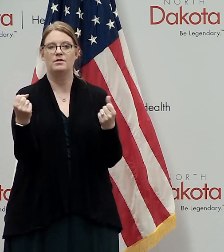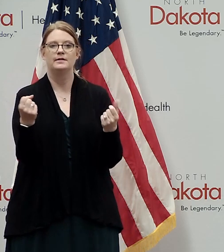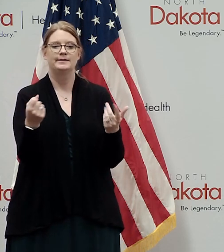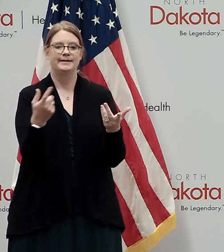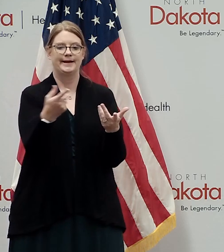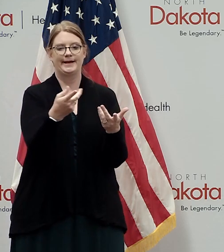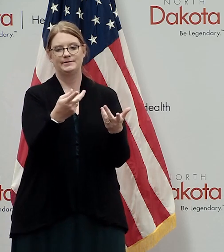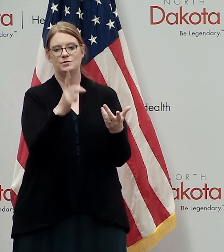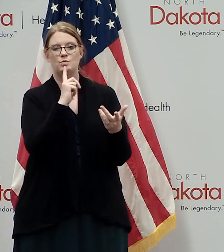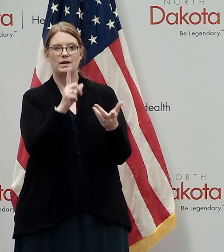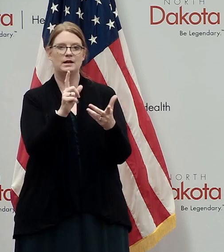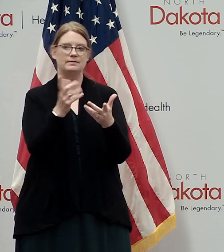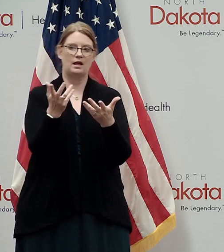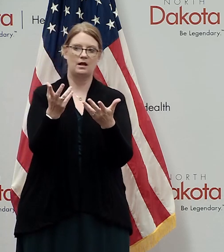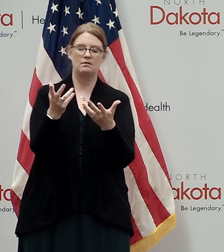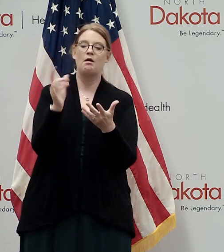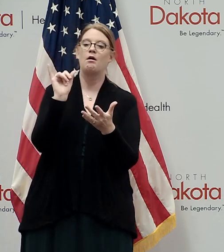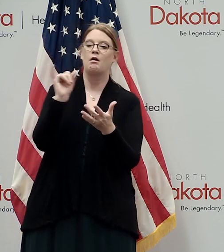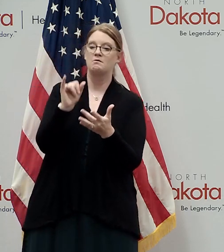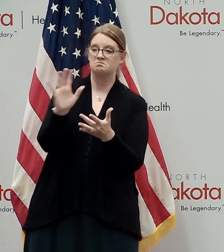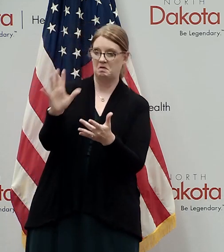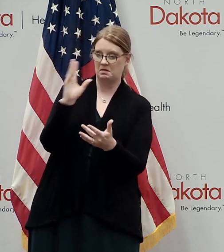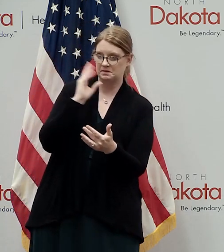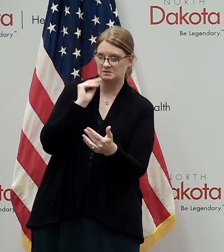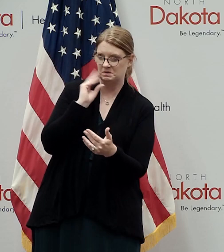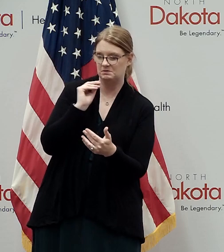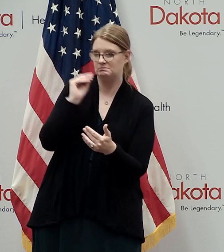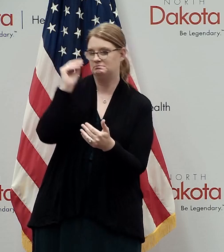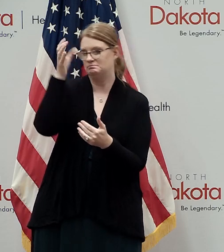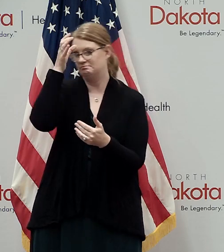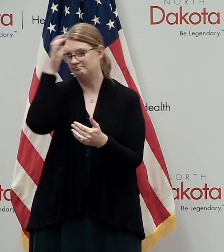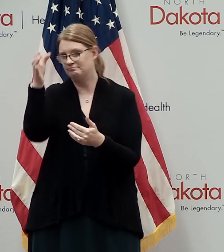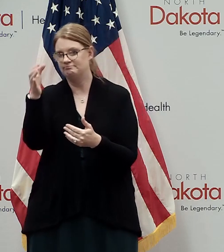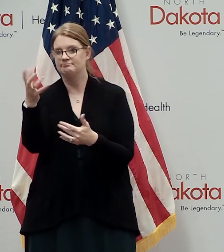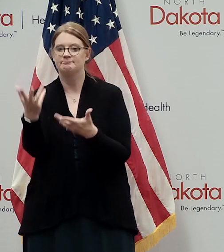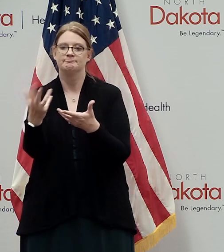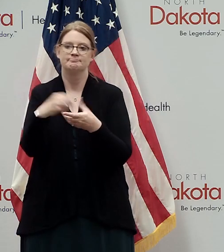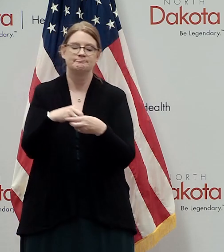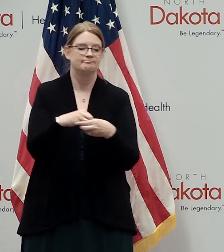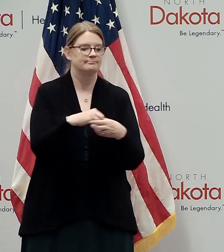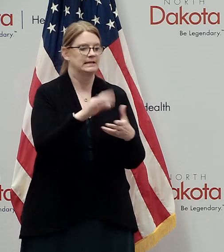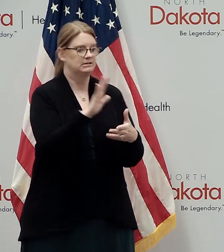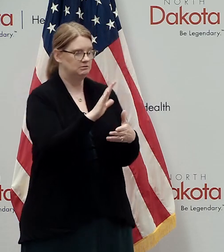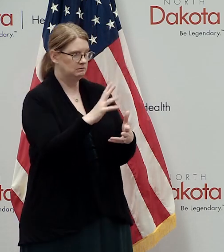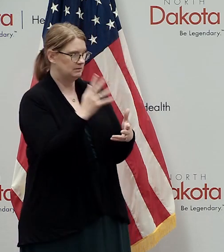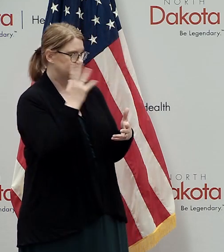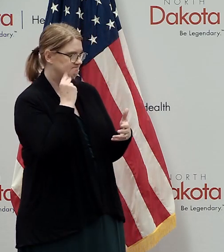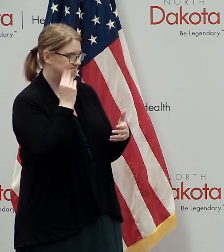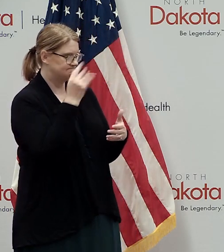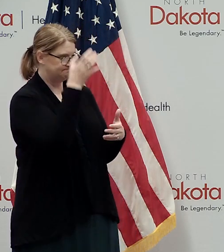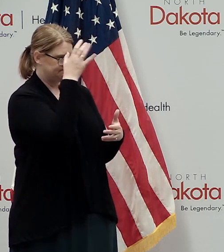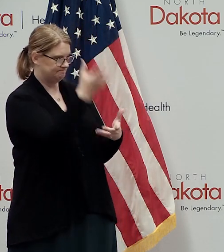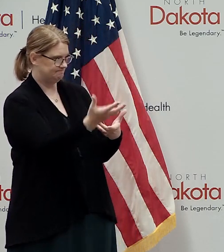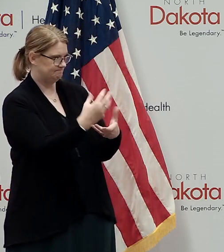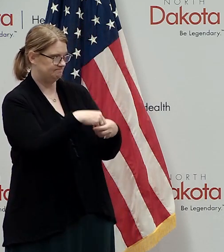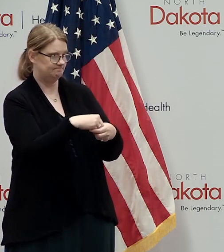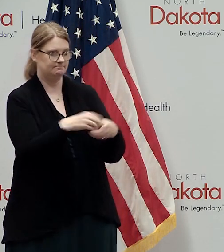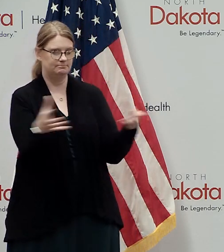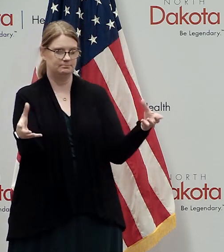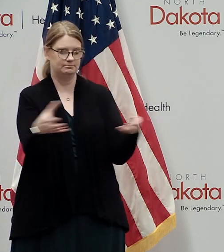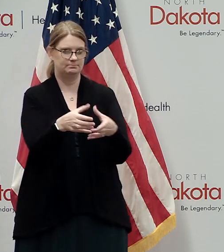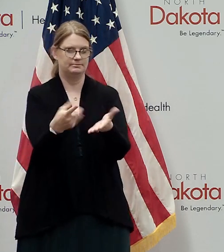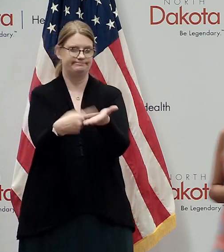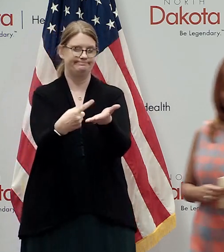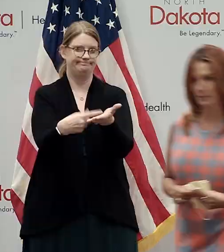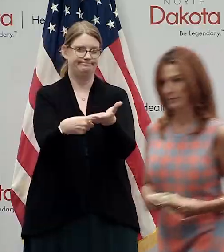everyone's expertise and experience in their specialty areas to make the best decisions for our children, their families, our staff, and our schools. So I will